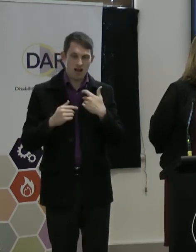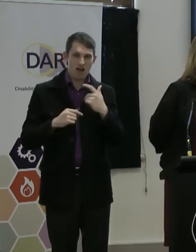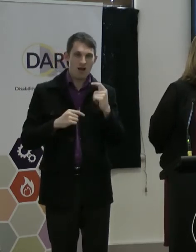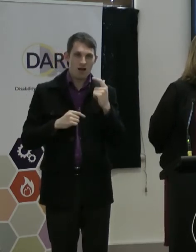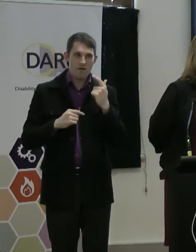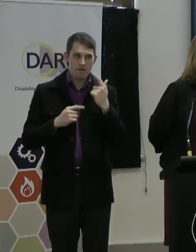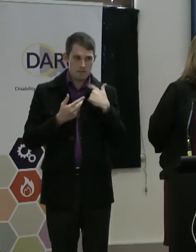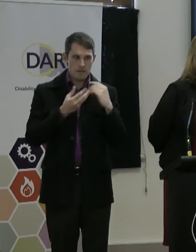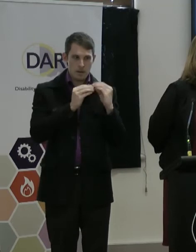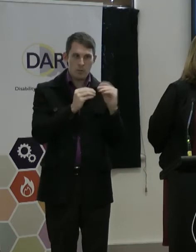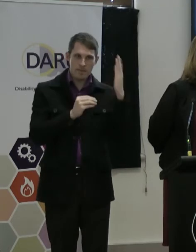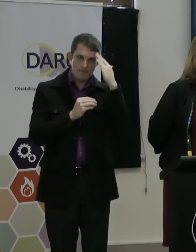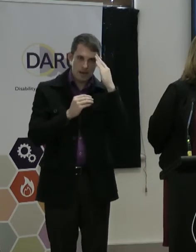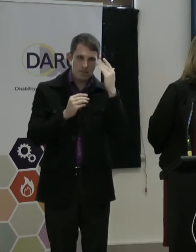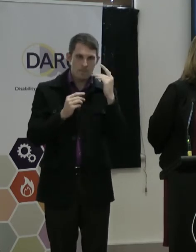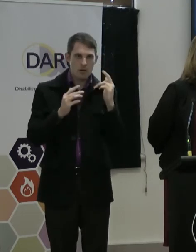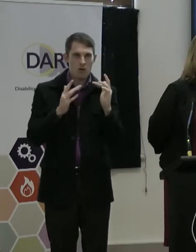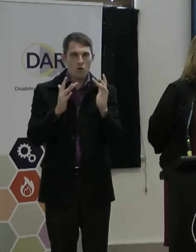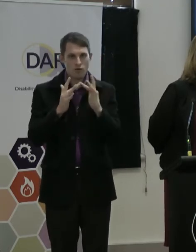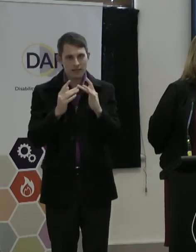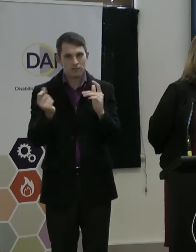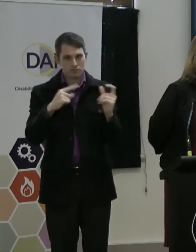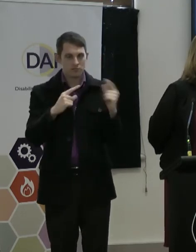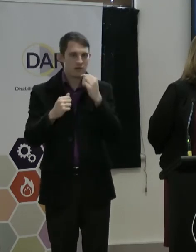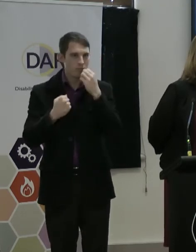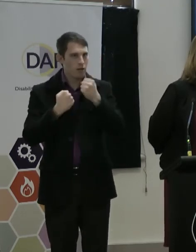then? It's quite a lengthy thing, but